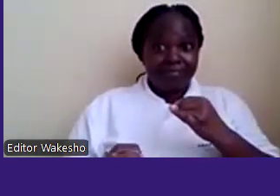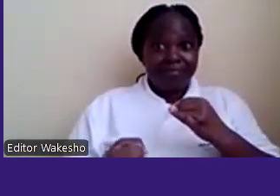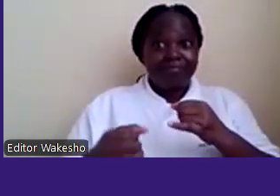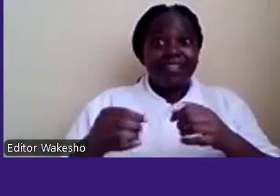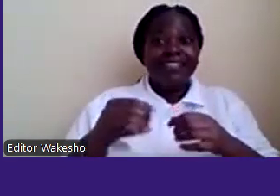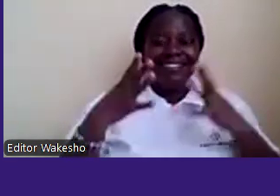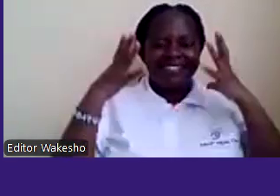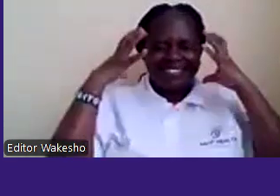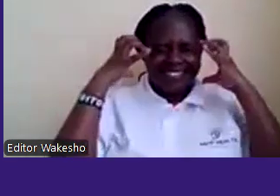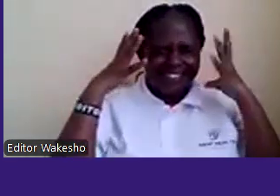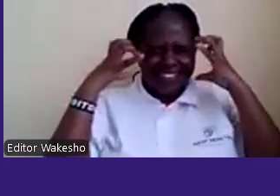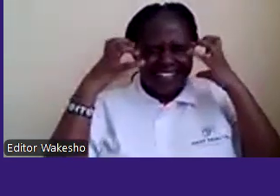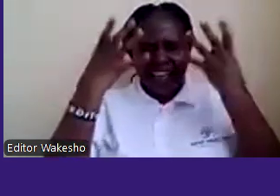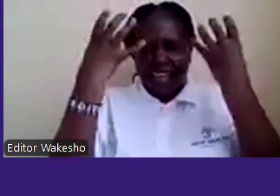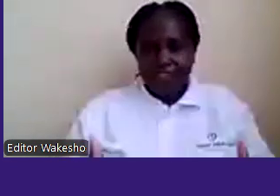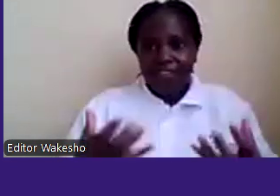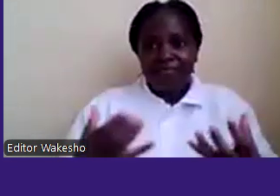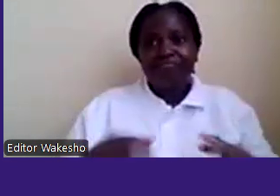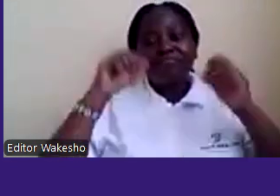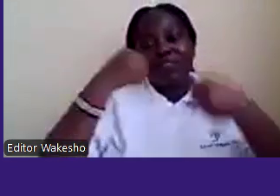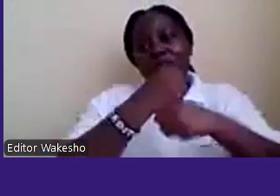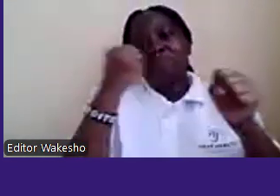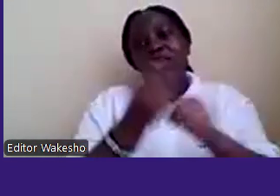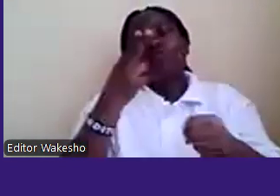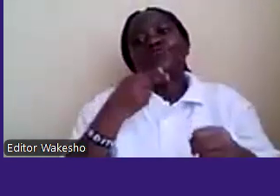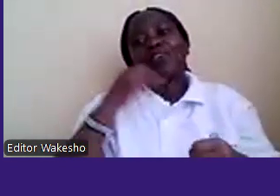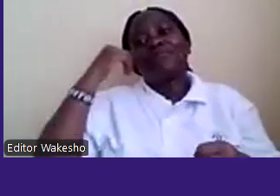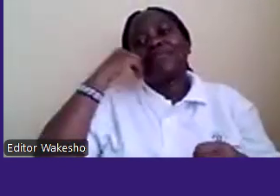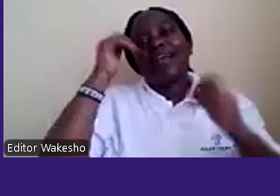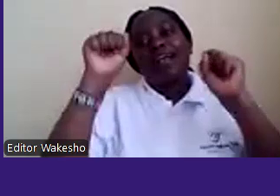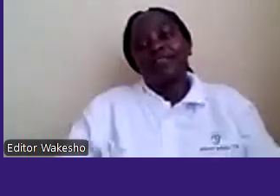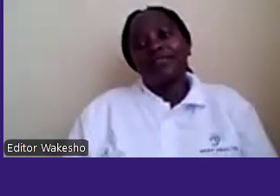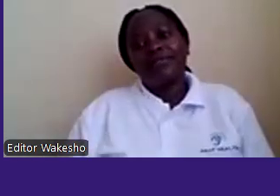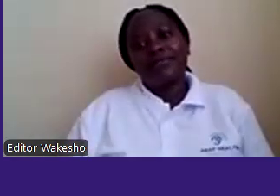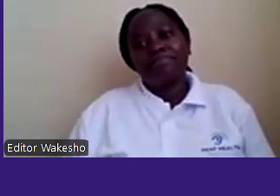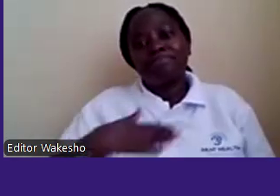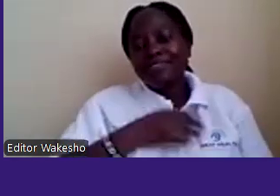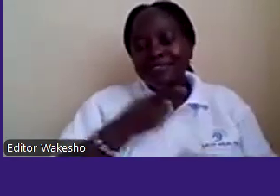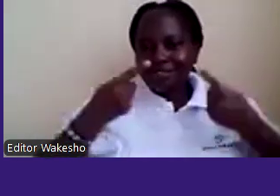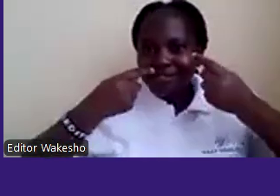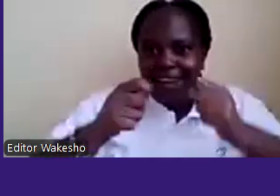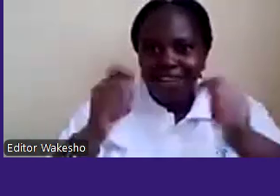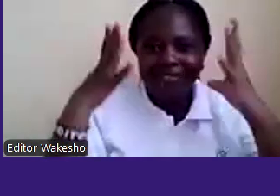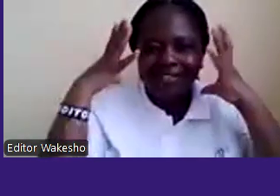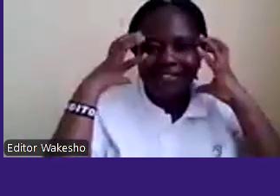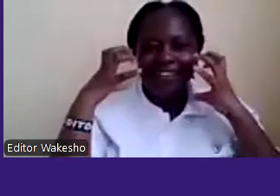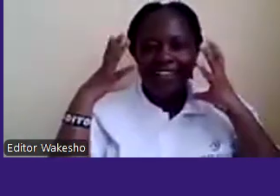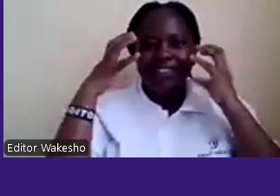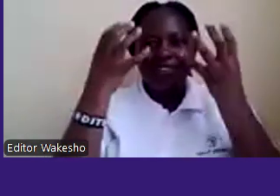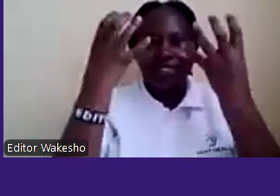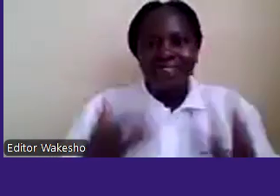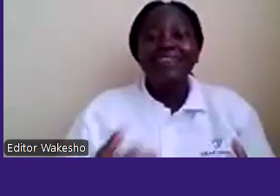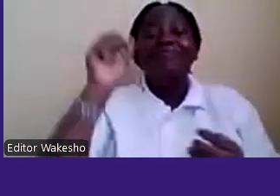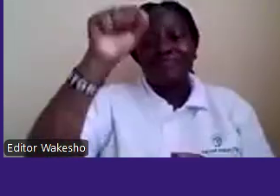chronic stress can influence blood glucose levels. So consider mindfulness, adequate sleep, and relaxation